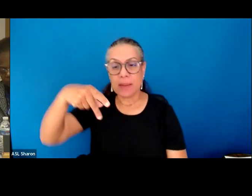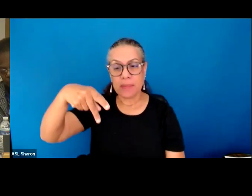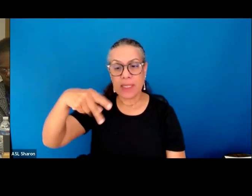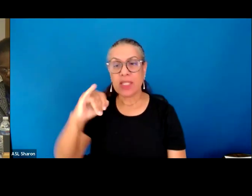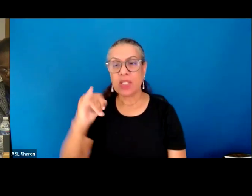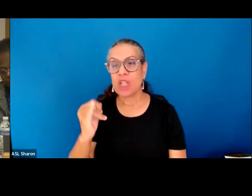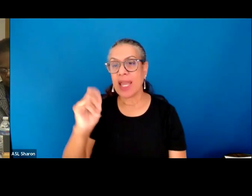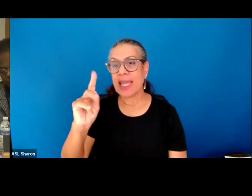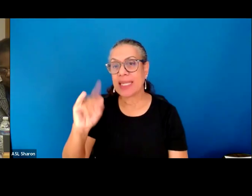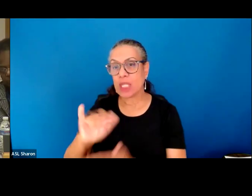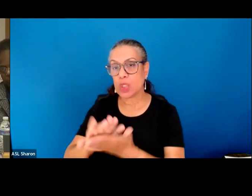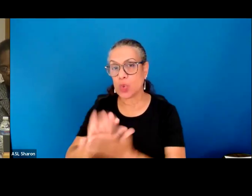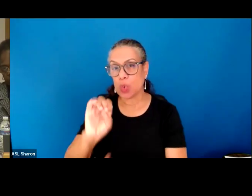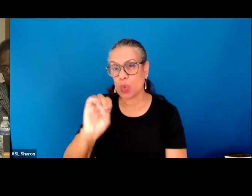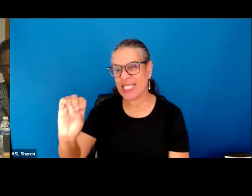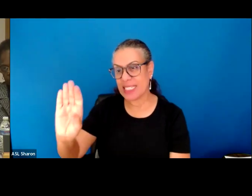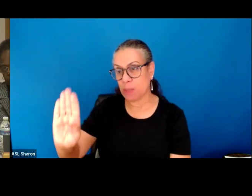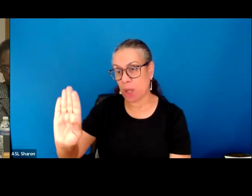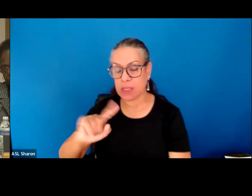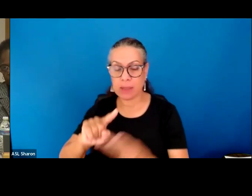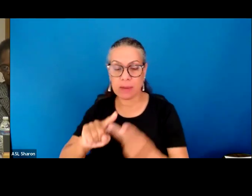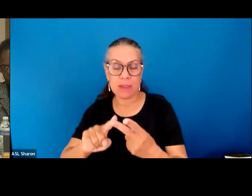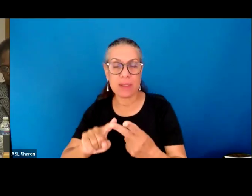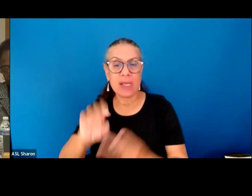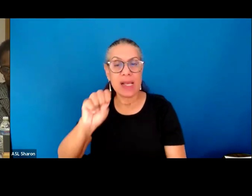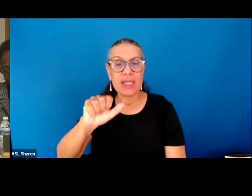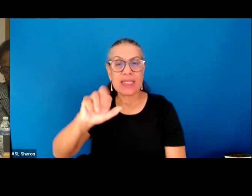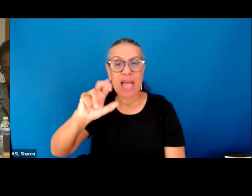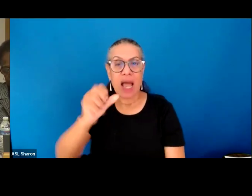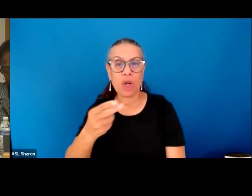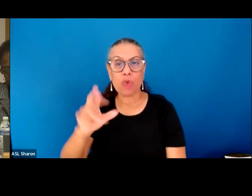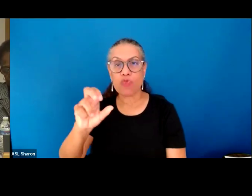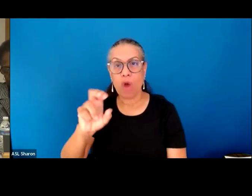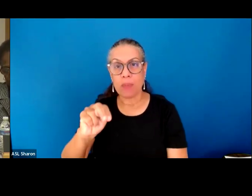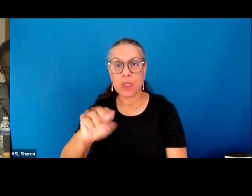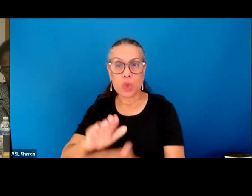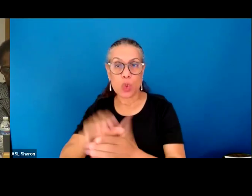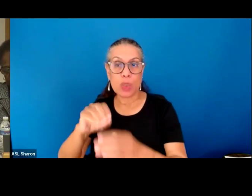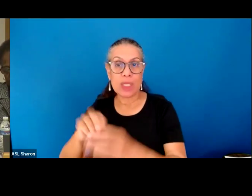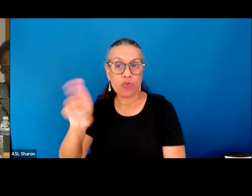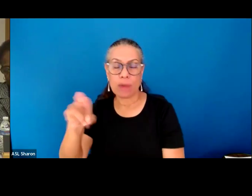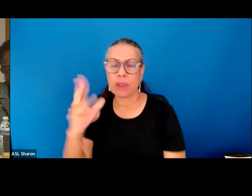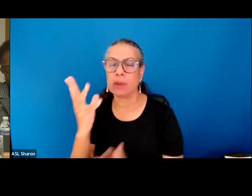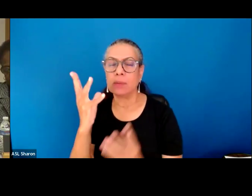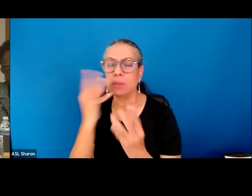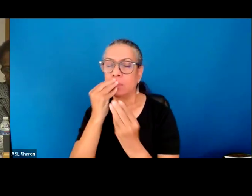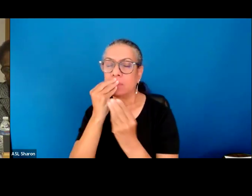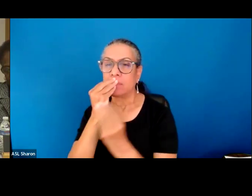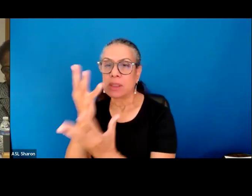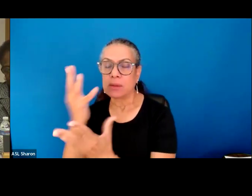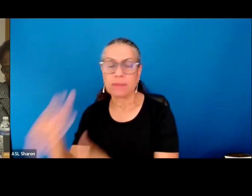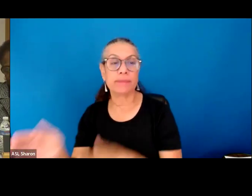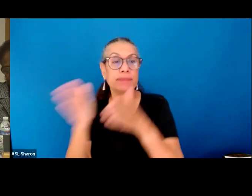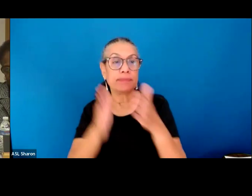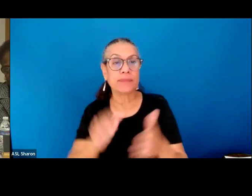in East Boston, the brand new Sarah Roberts Elementary School in Roslindale, breathtaking. The new